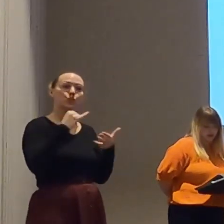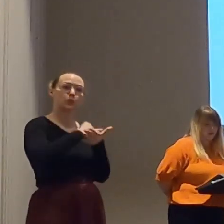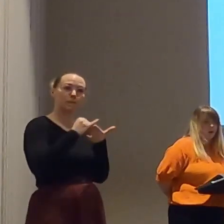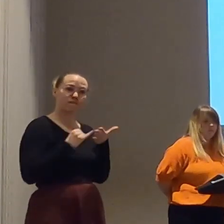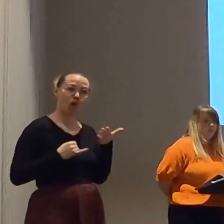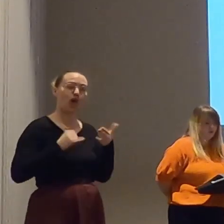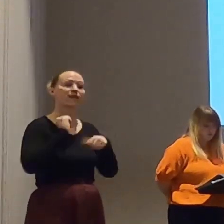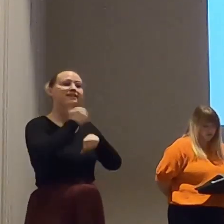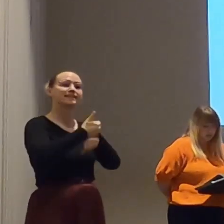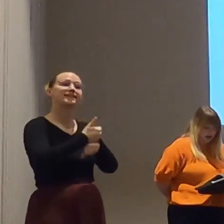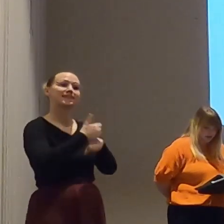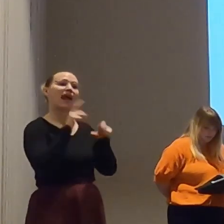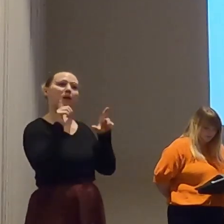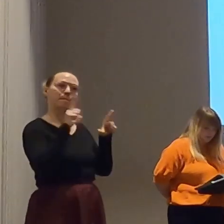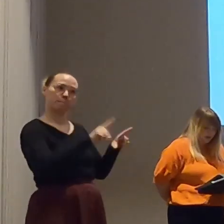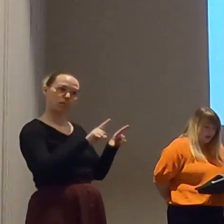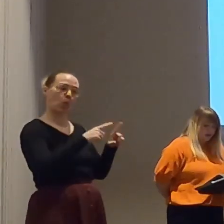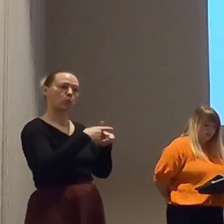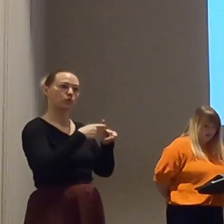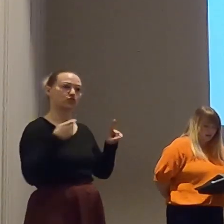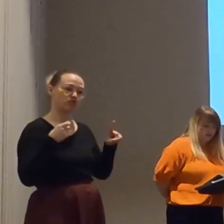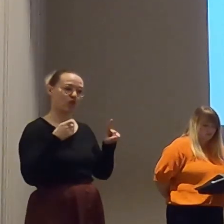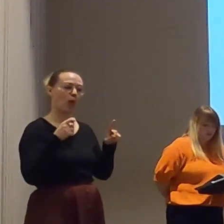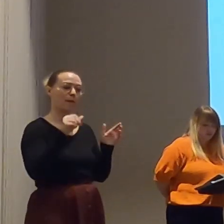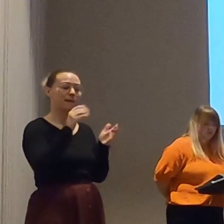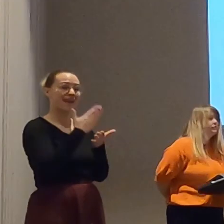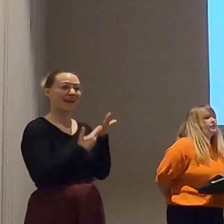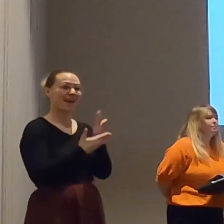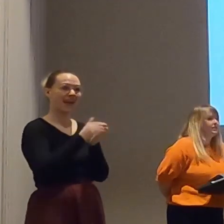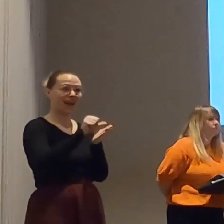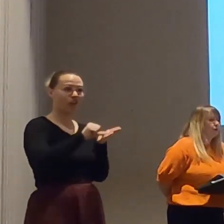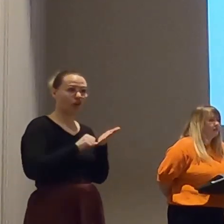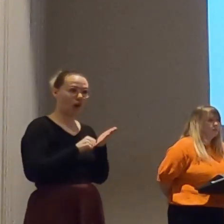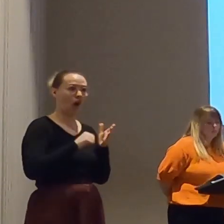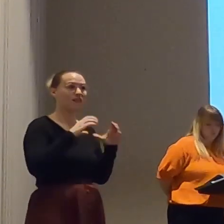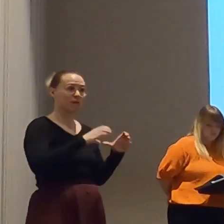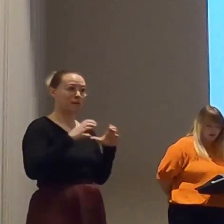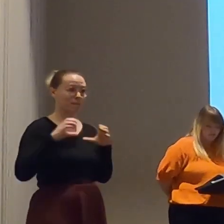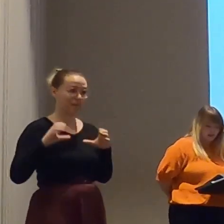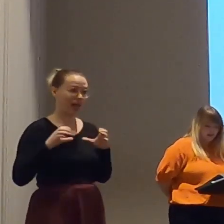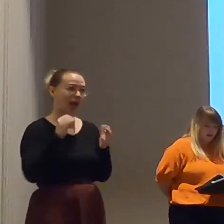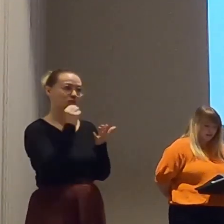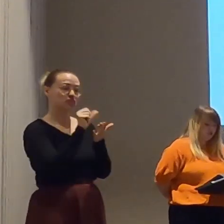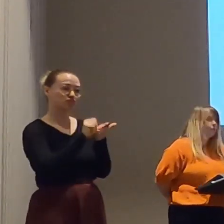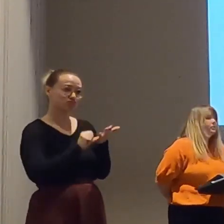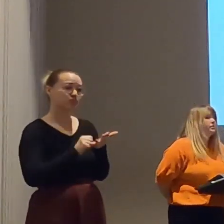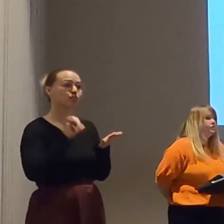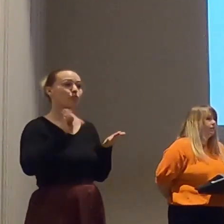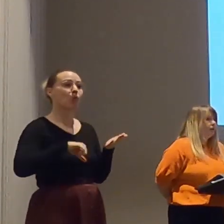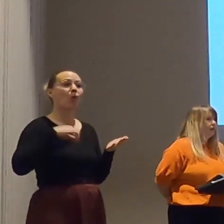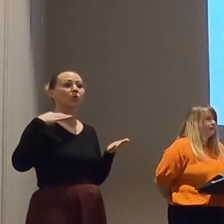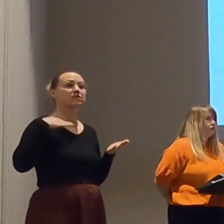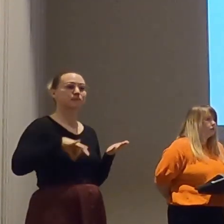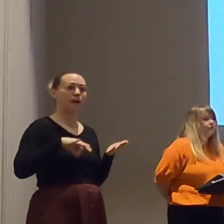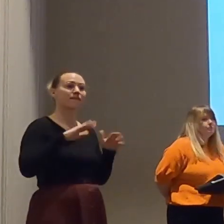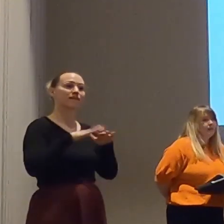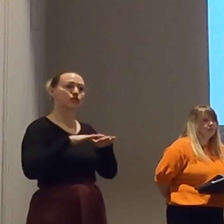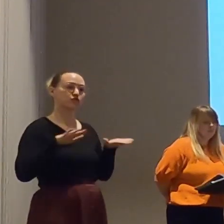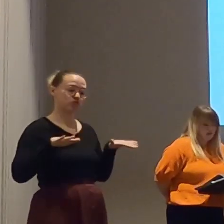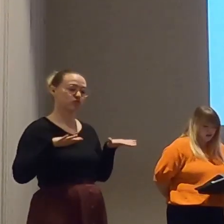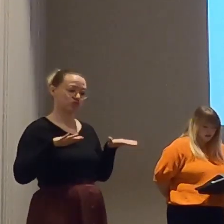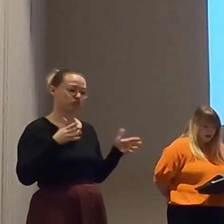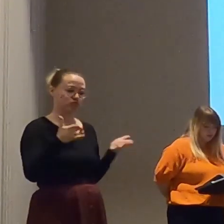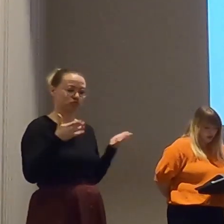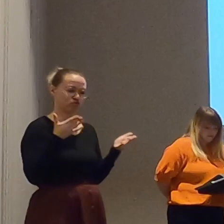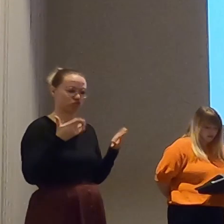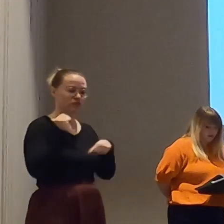poster from hand-carved linoleum blocks, the sale of which from these prints would benefit a chosen